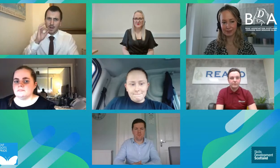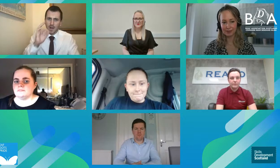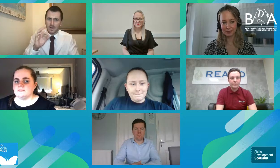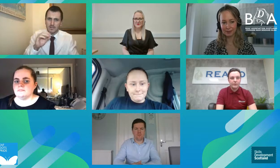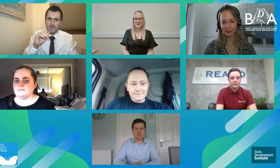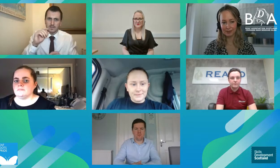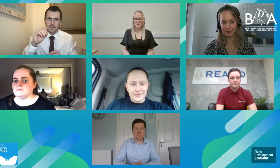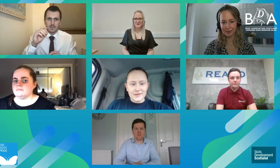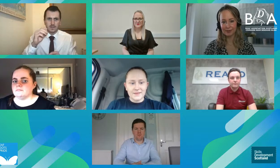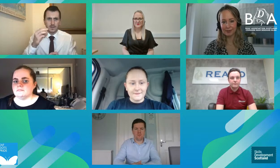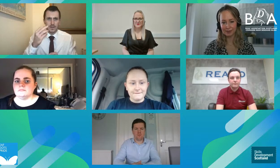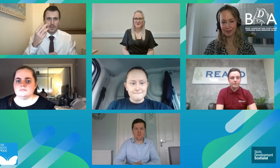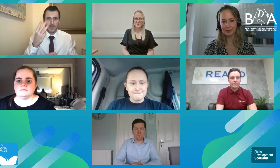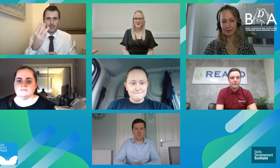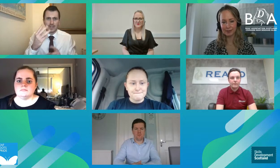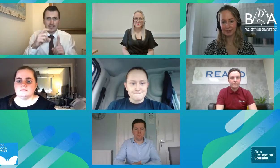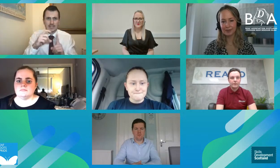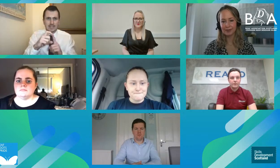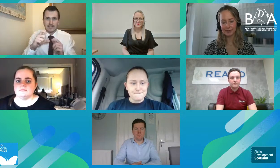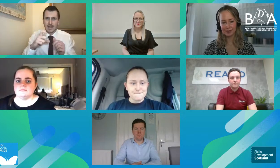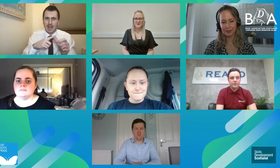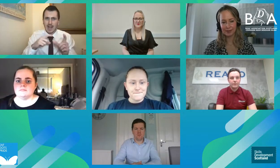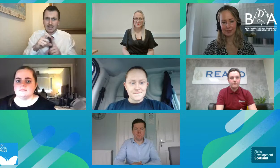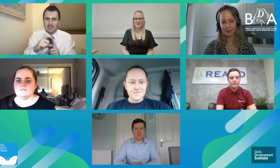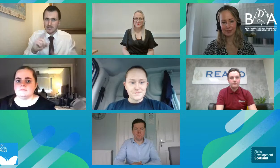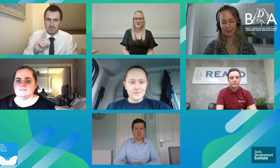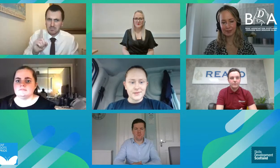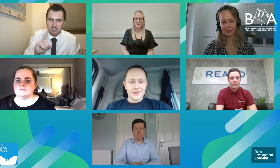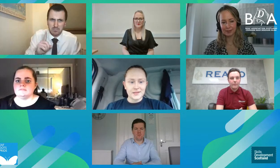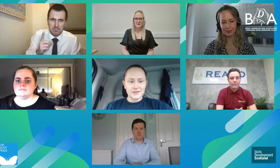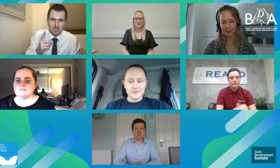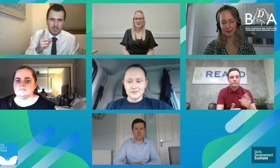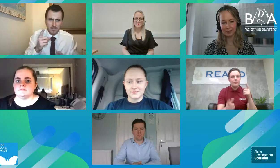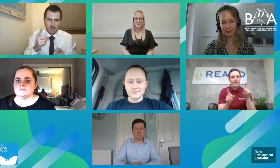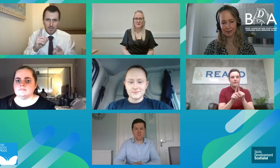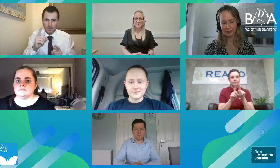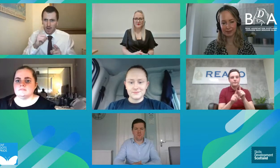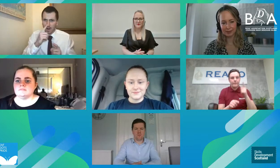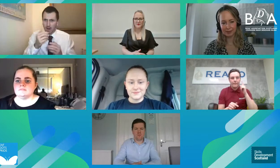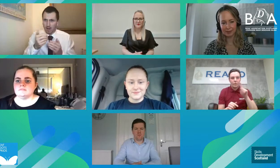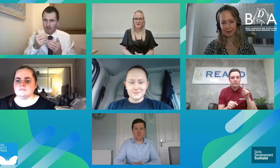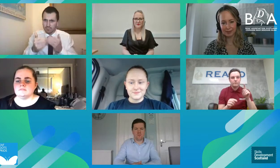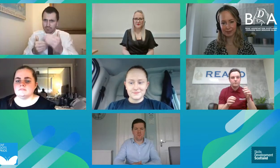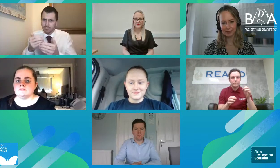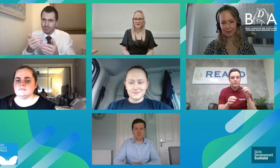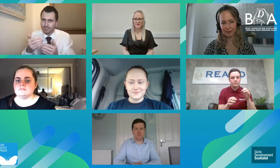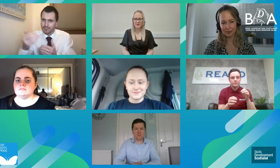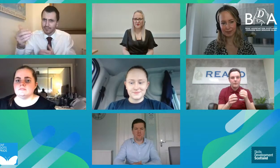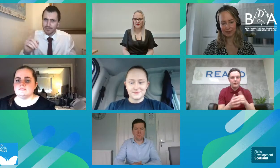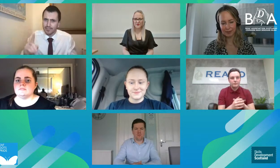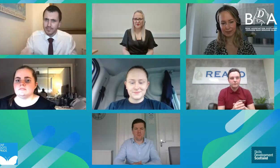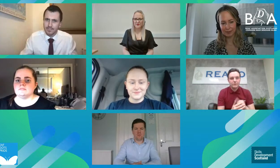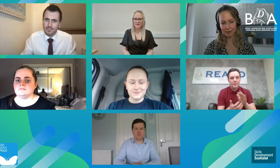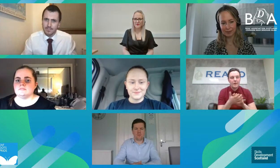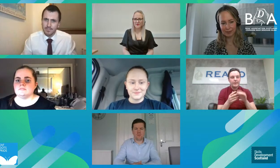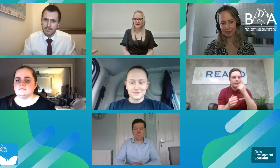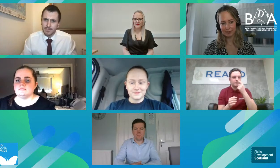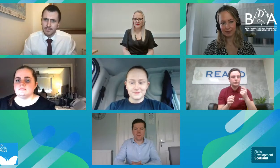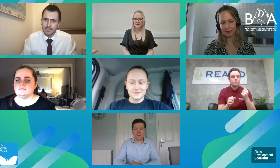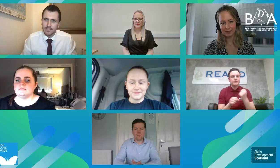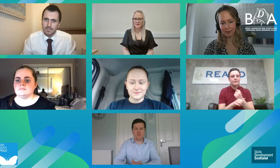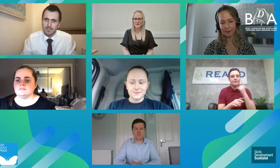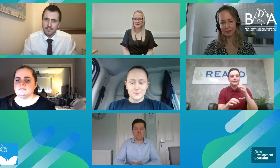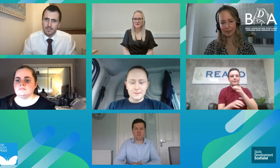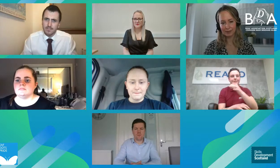my qualification in that area. Mitch? So the 3D CAD, could you maybe tell us a little bit more about that then,